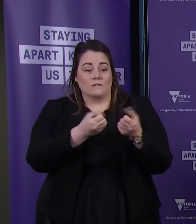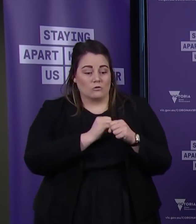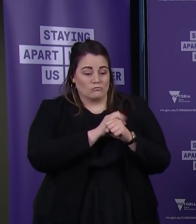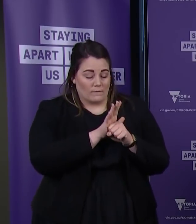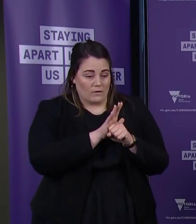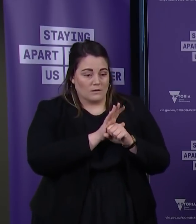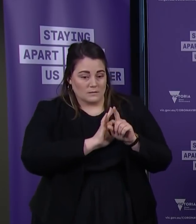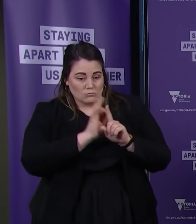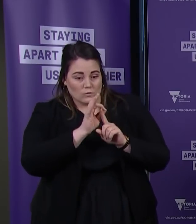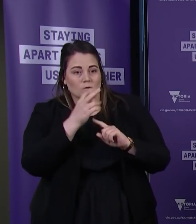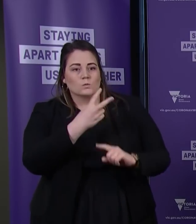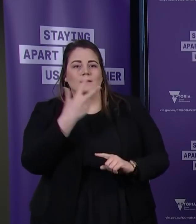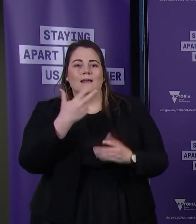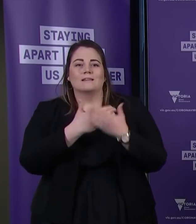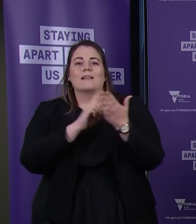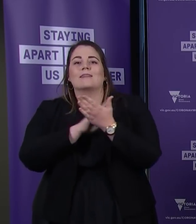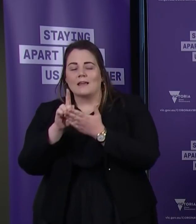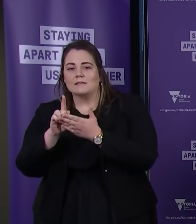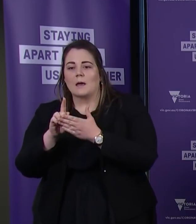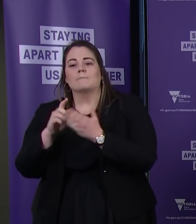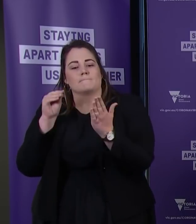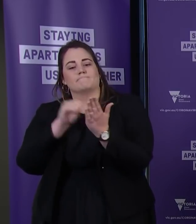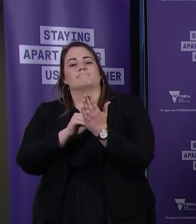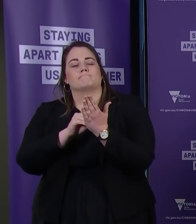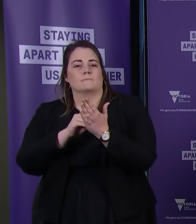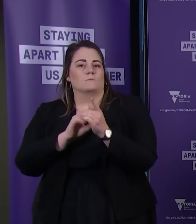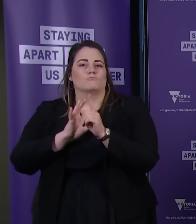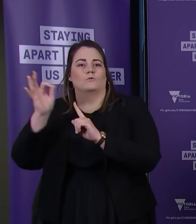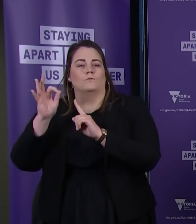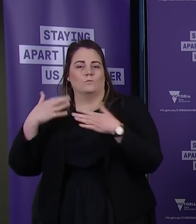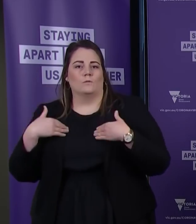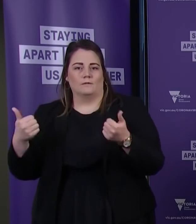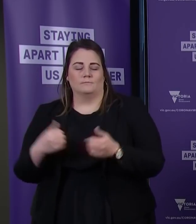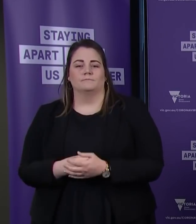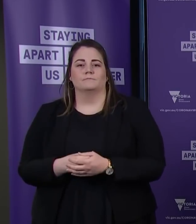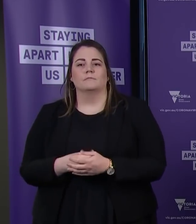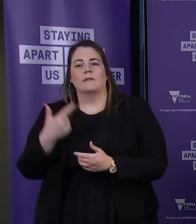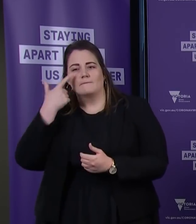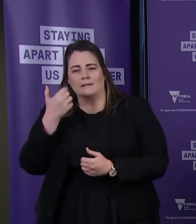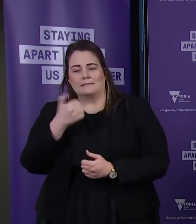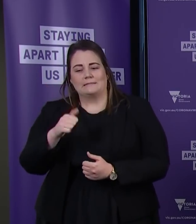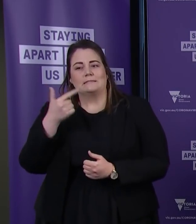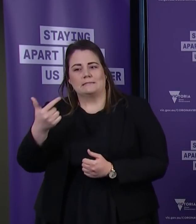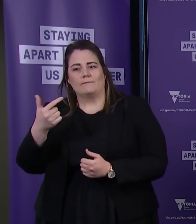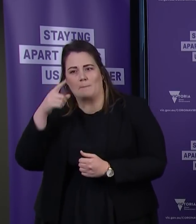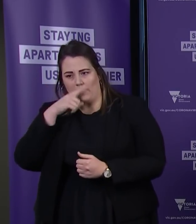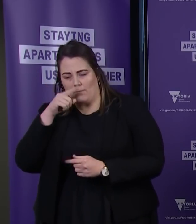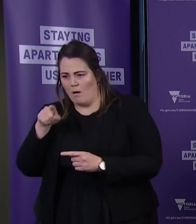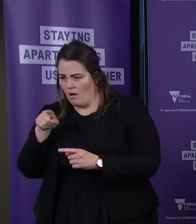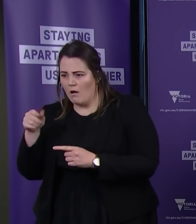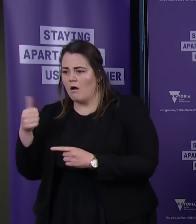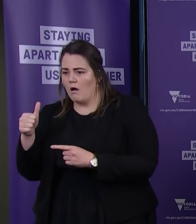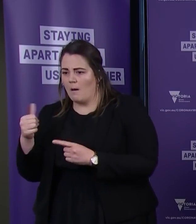diagnosis. Ongoing data review has identified 67 historical cases that met this classification, and